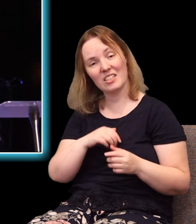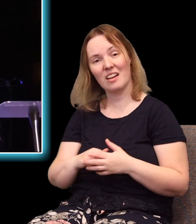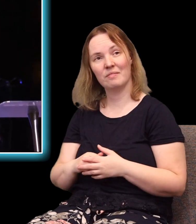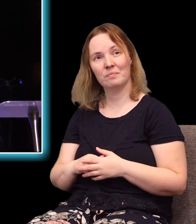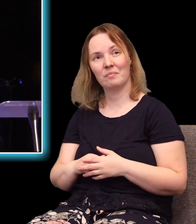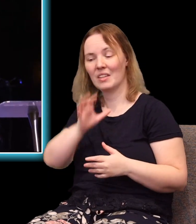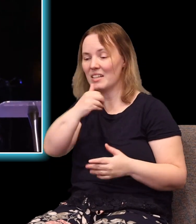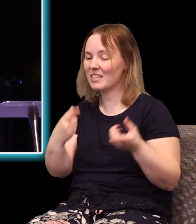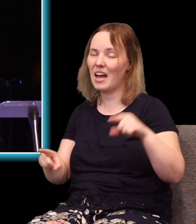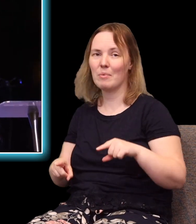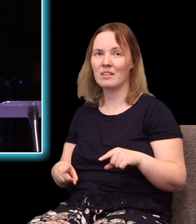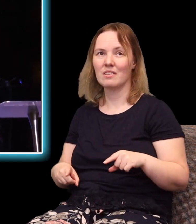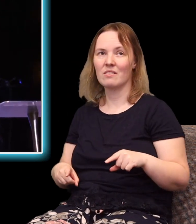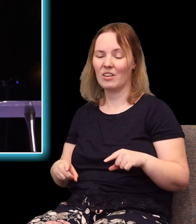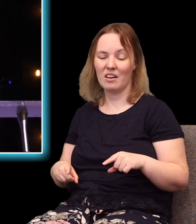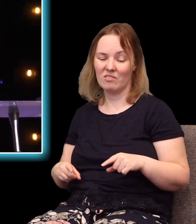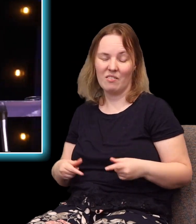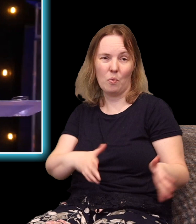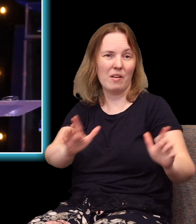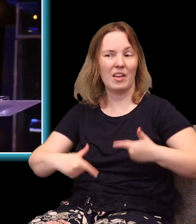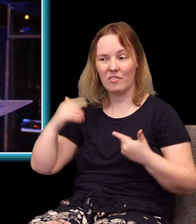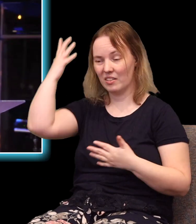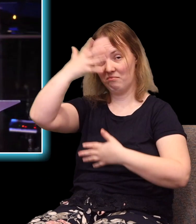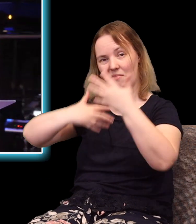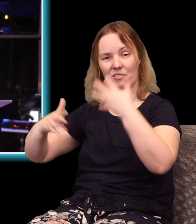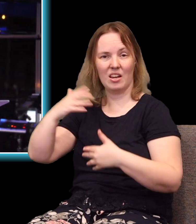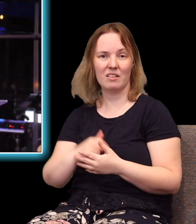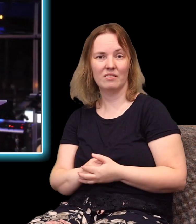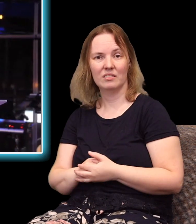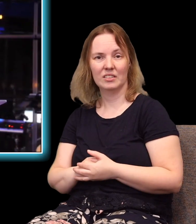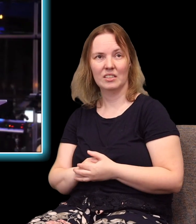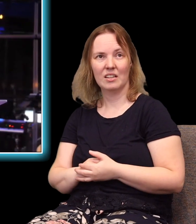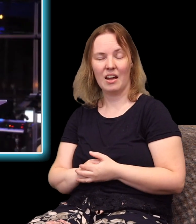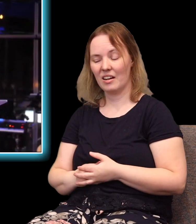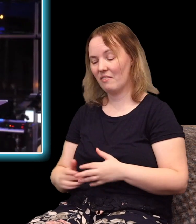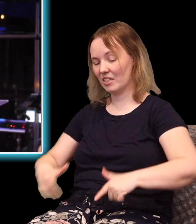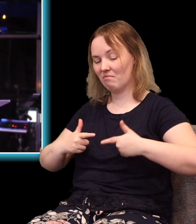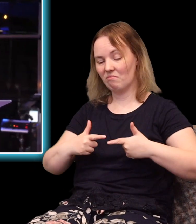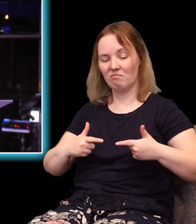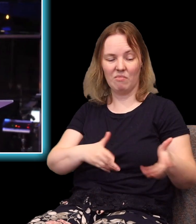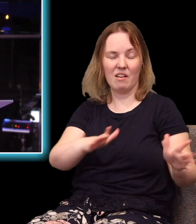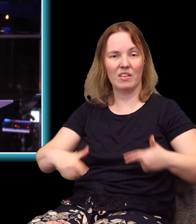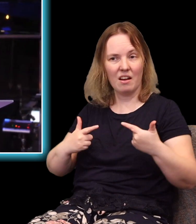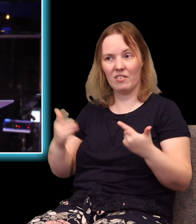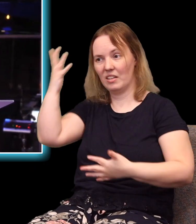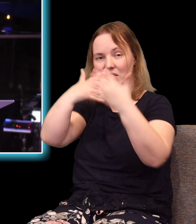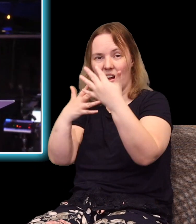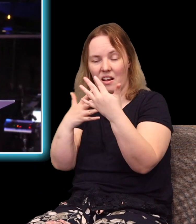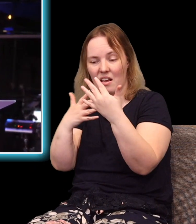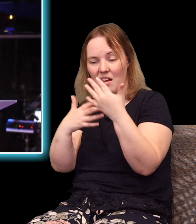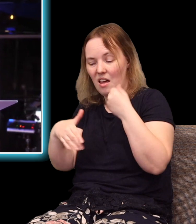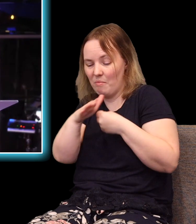inside. It doesn't happen if I only have a lifestyle on the outside. Because I can have the lifestyle on the outside and be full of